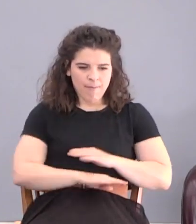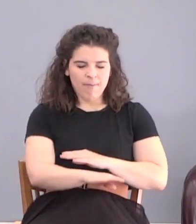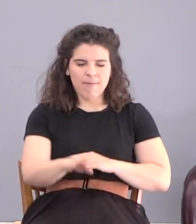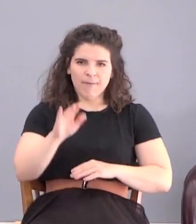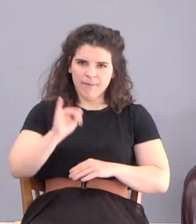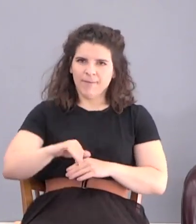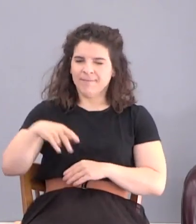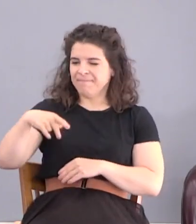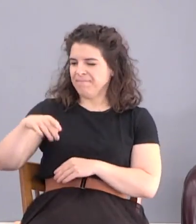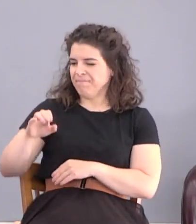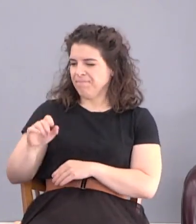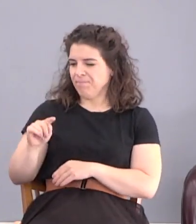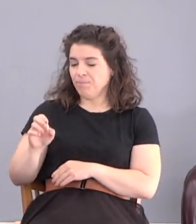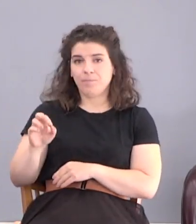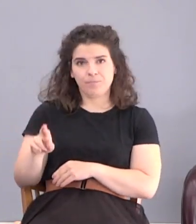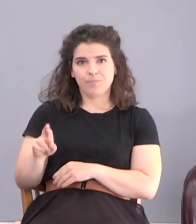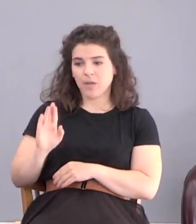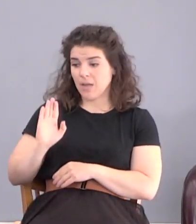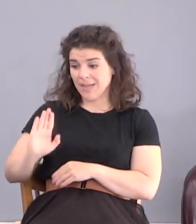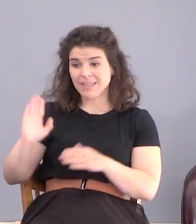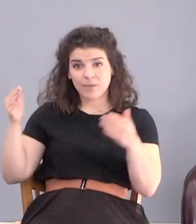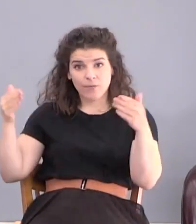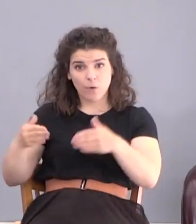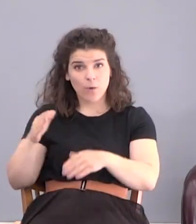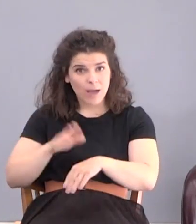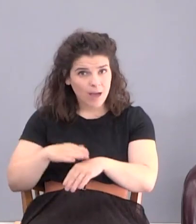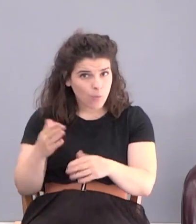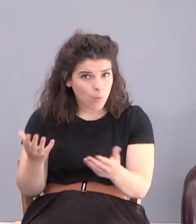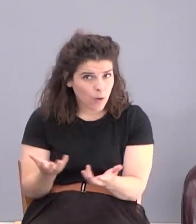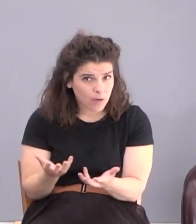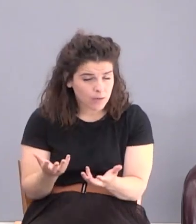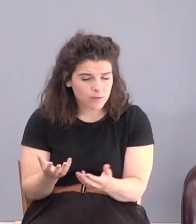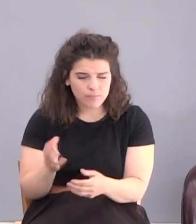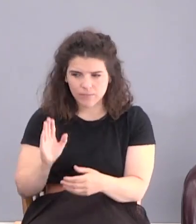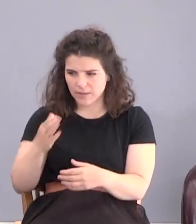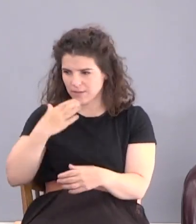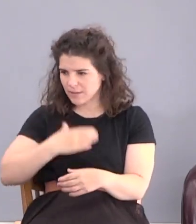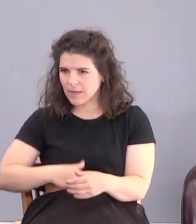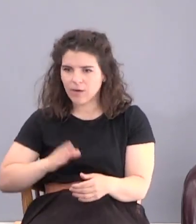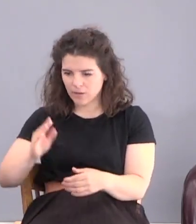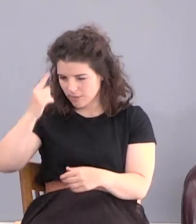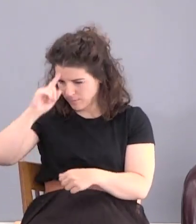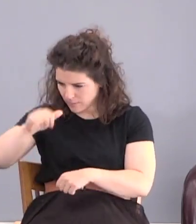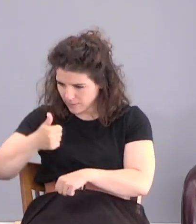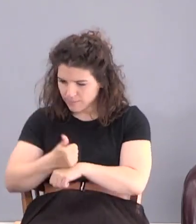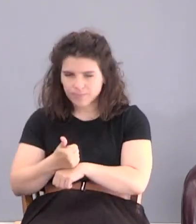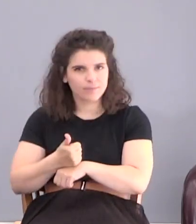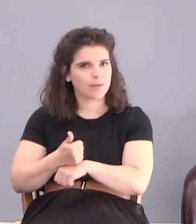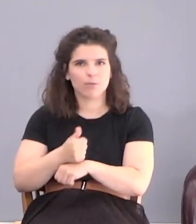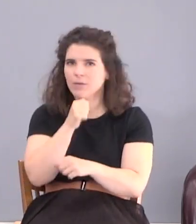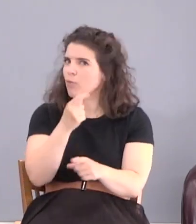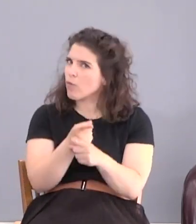Peter. What was his focus on? What was his desire and his mindset? It was off. It was